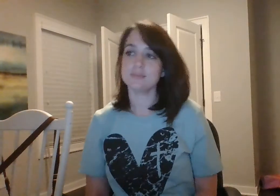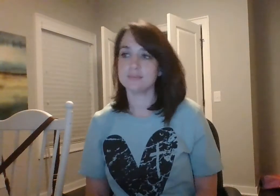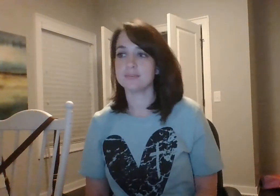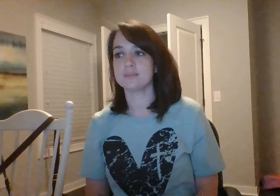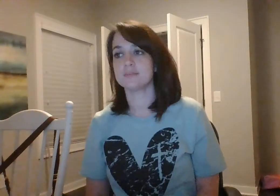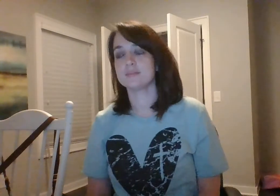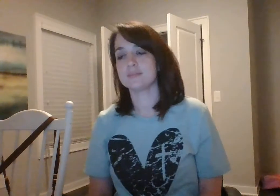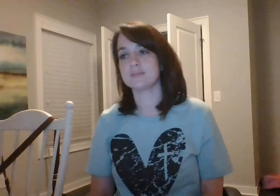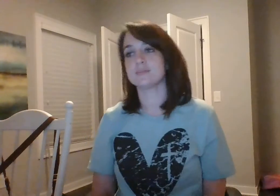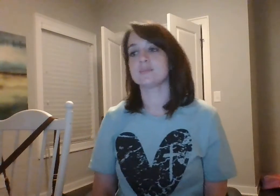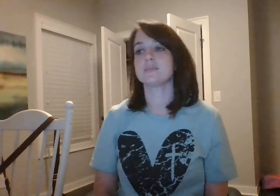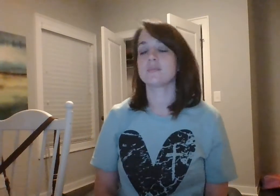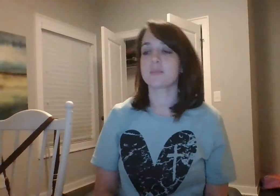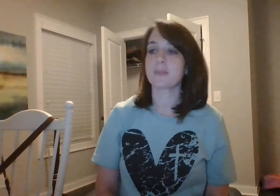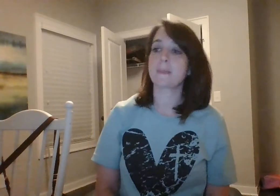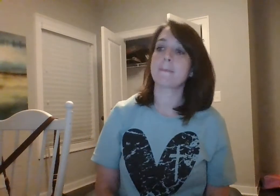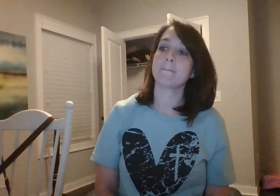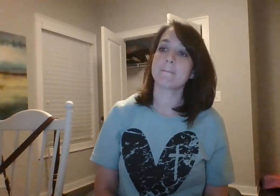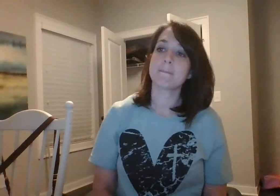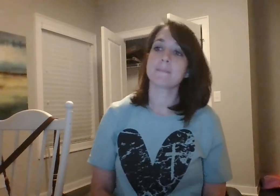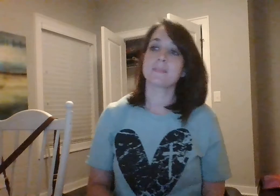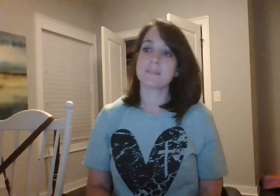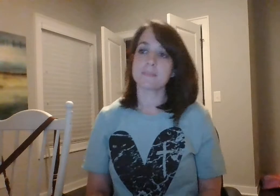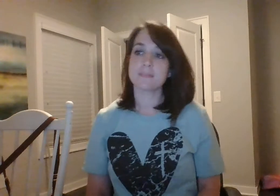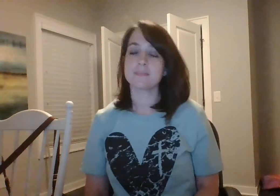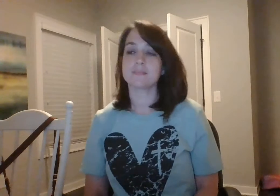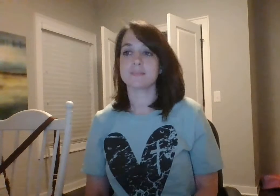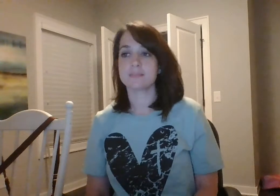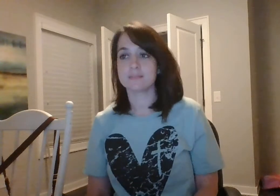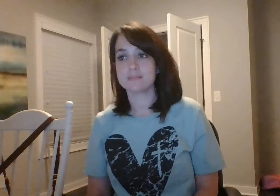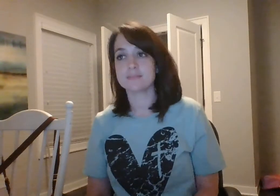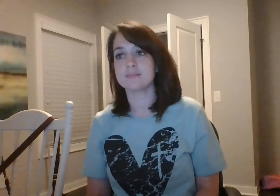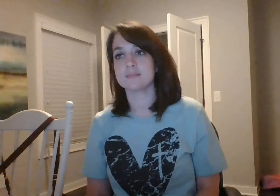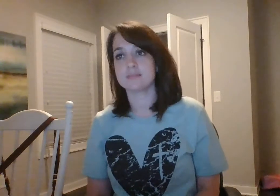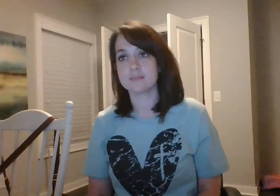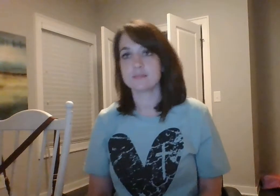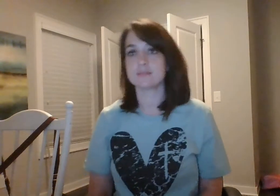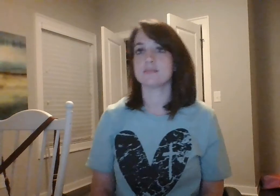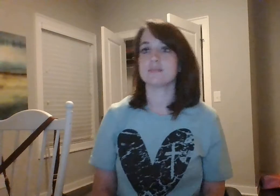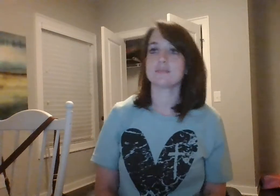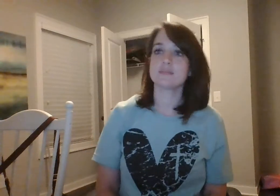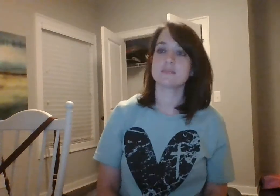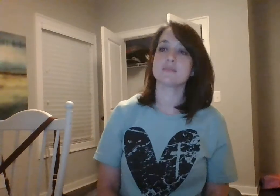I know know